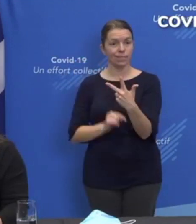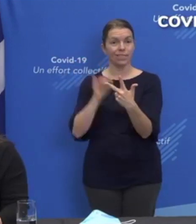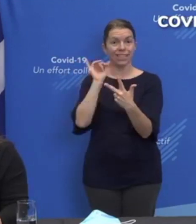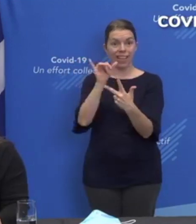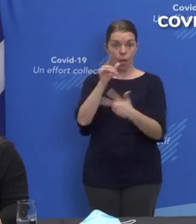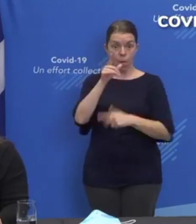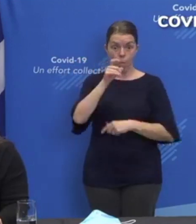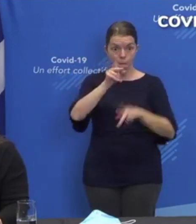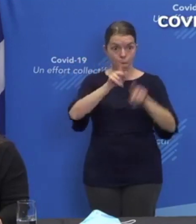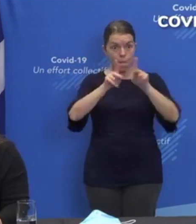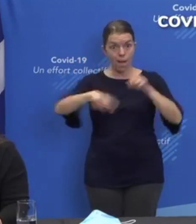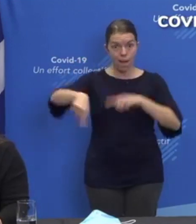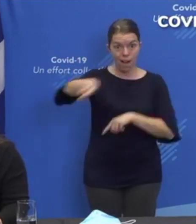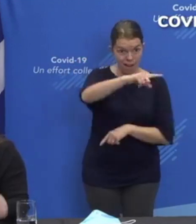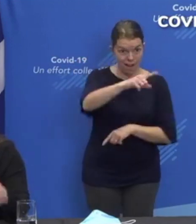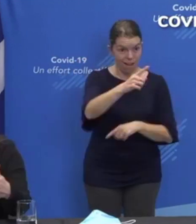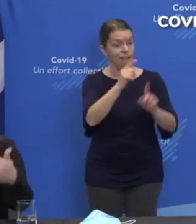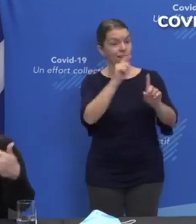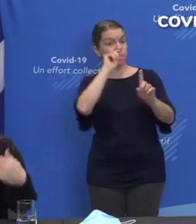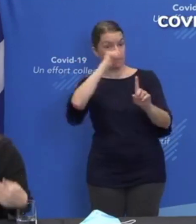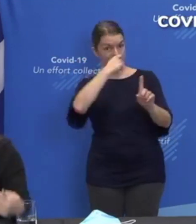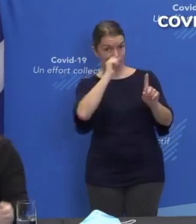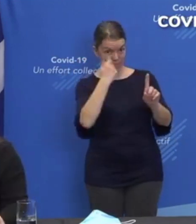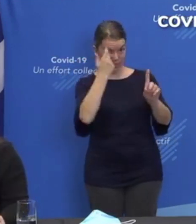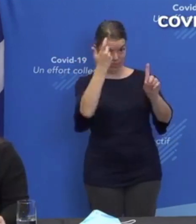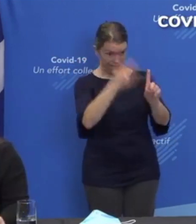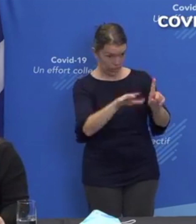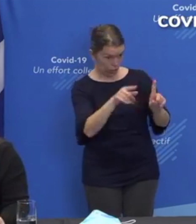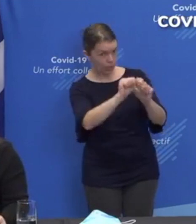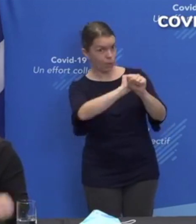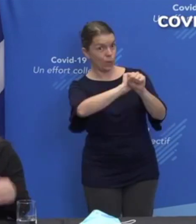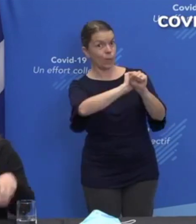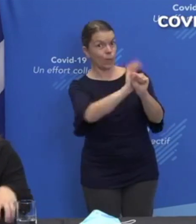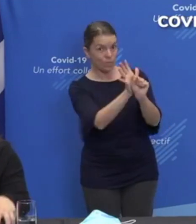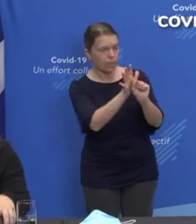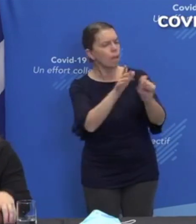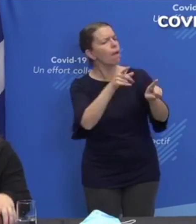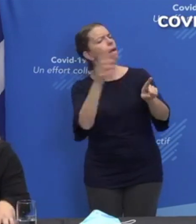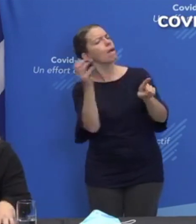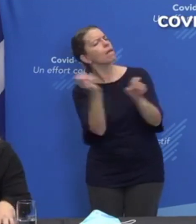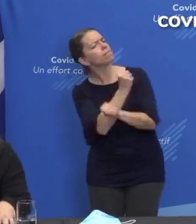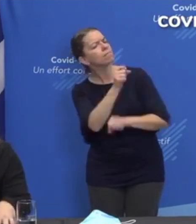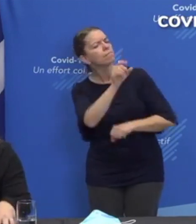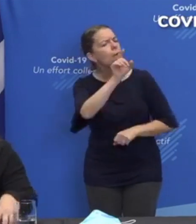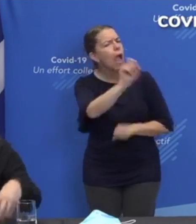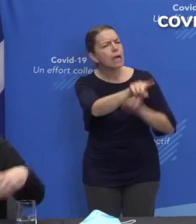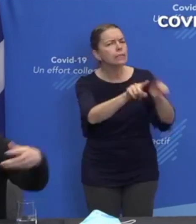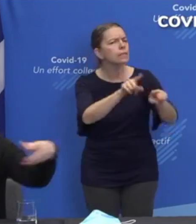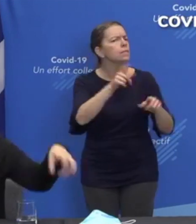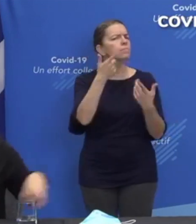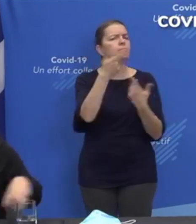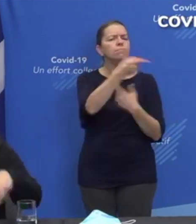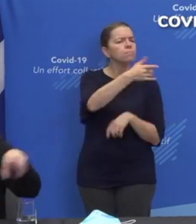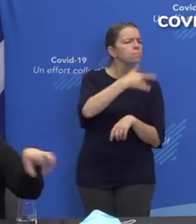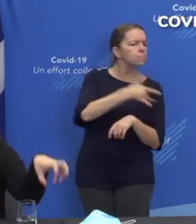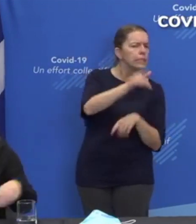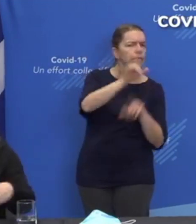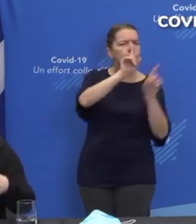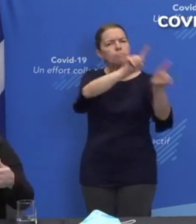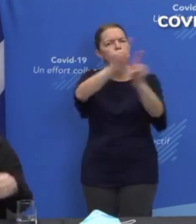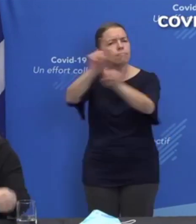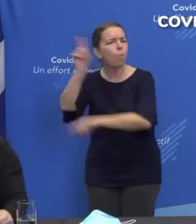or when we do our investigation, to rapidly identify those events and try